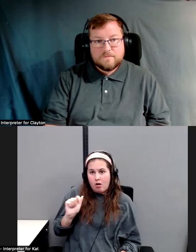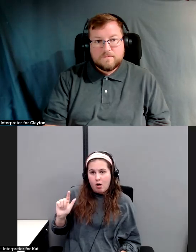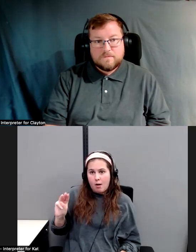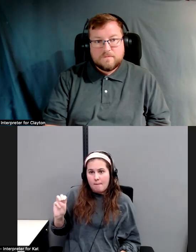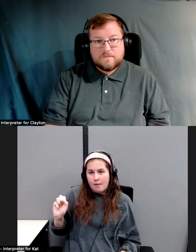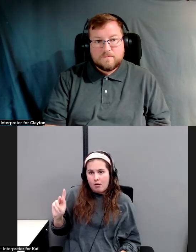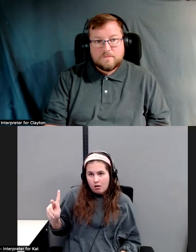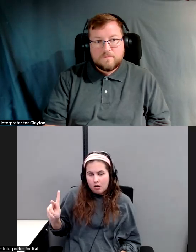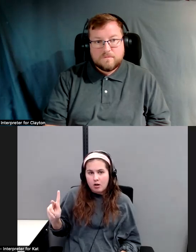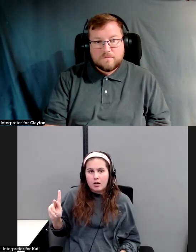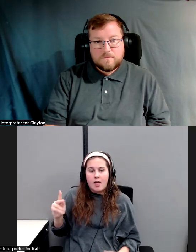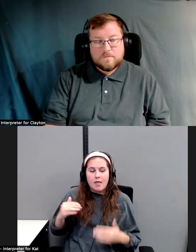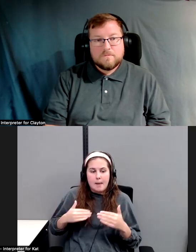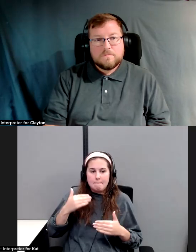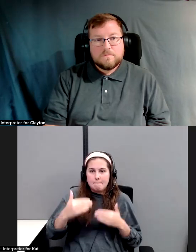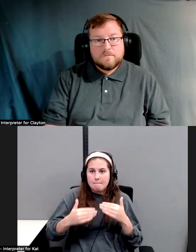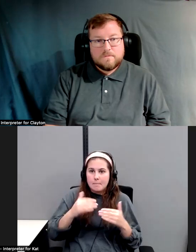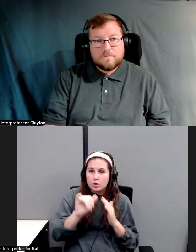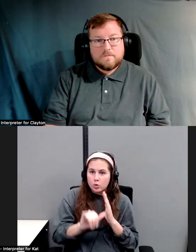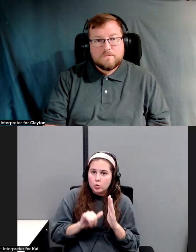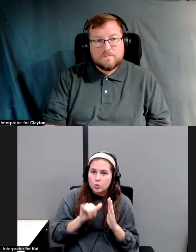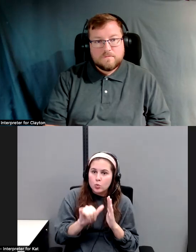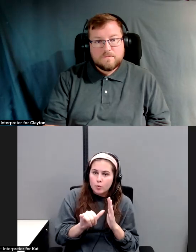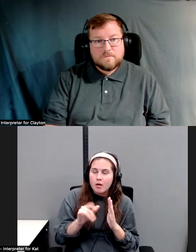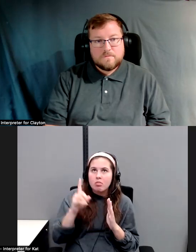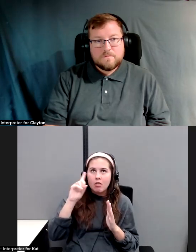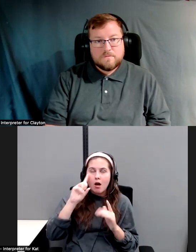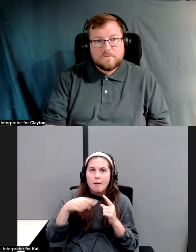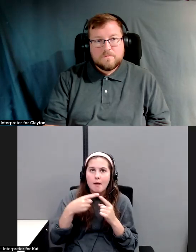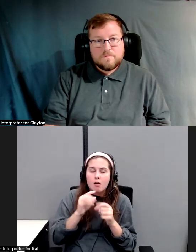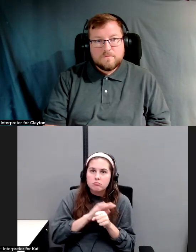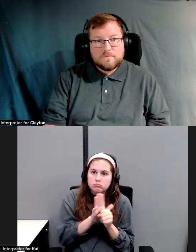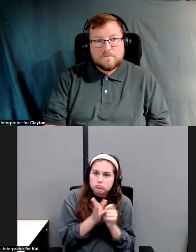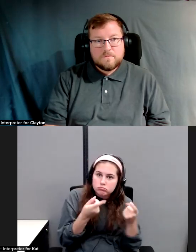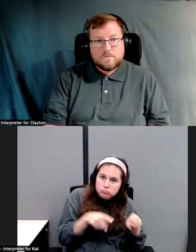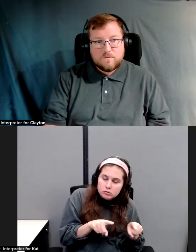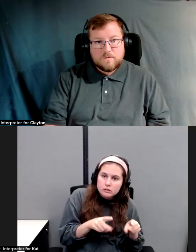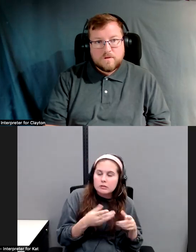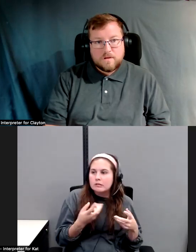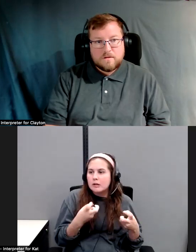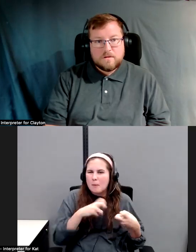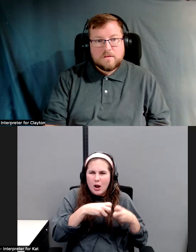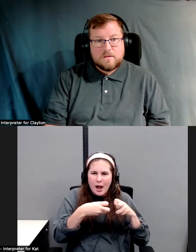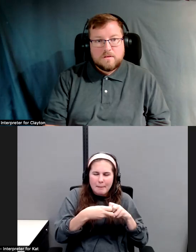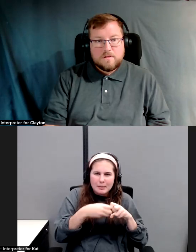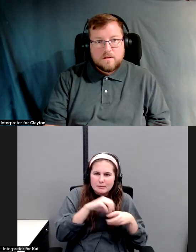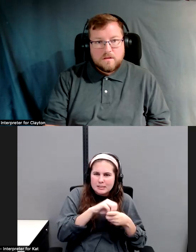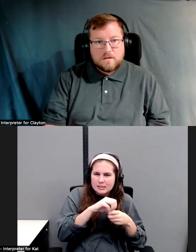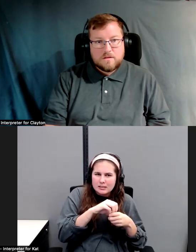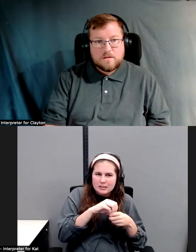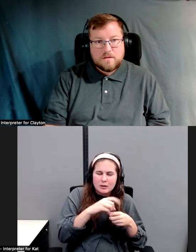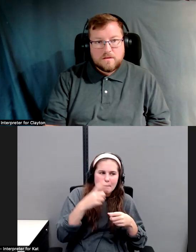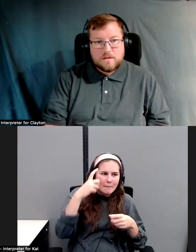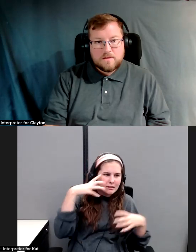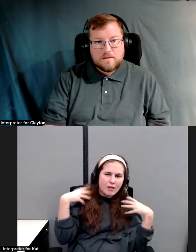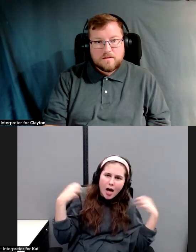my podcast journey, I thought about now COVID happened. And there's a lot of issues going on. There's a lot of mental health